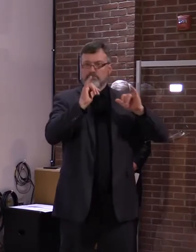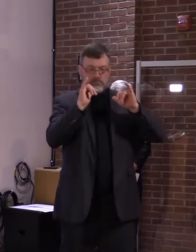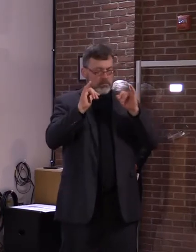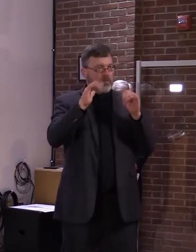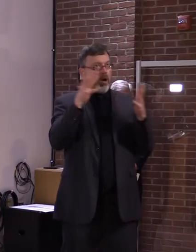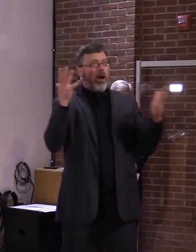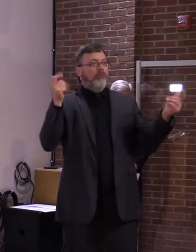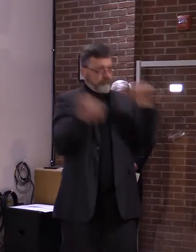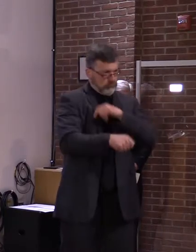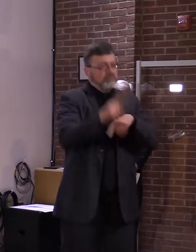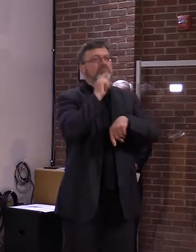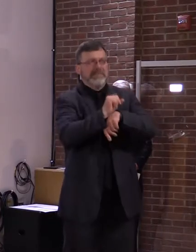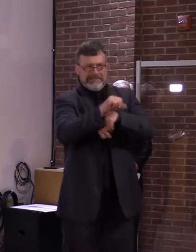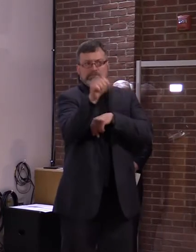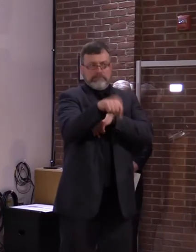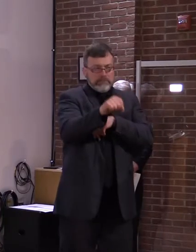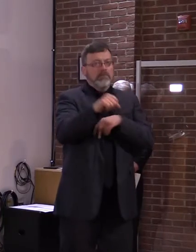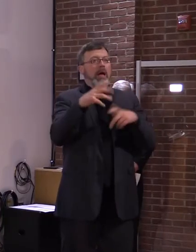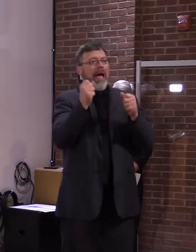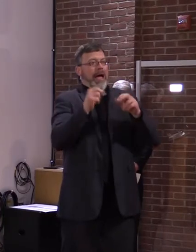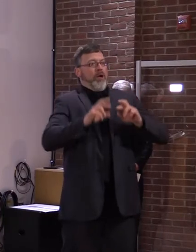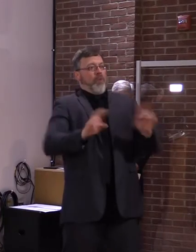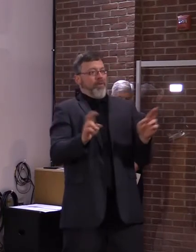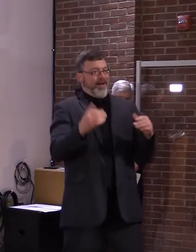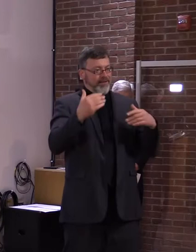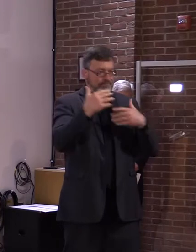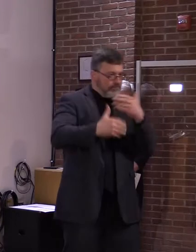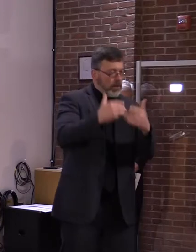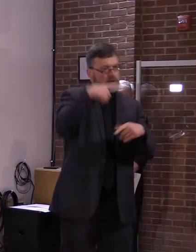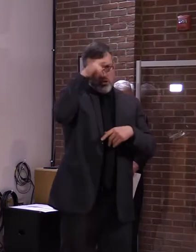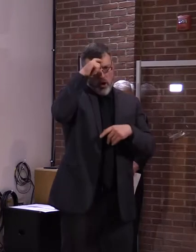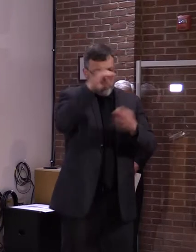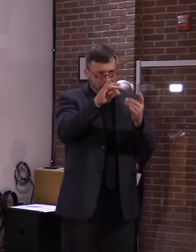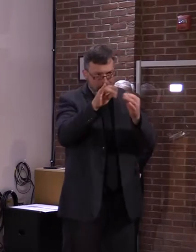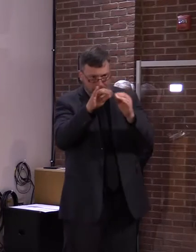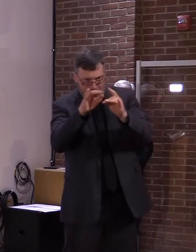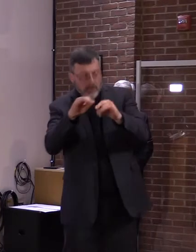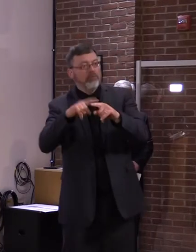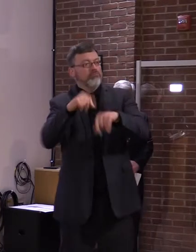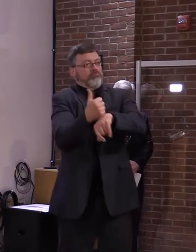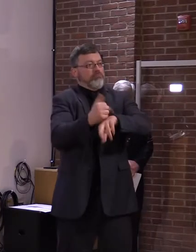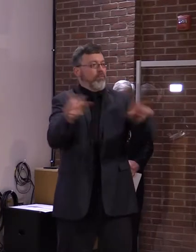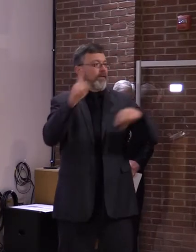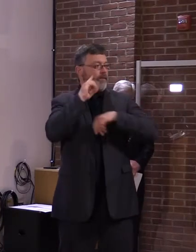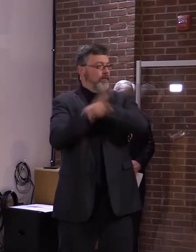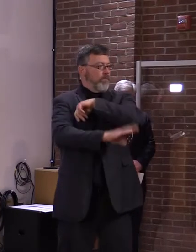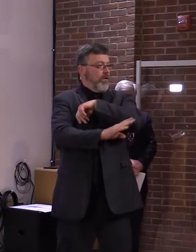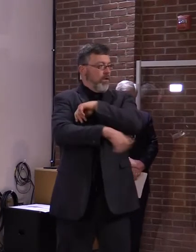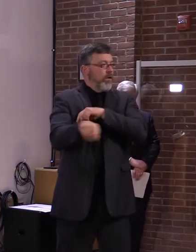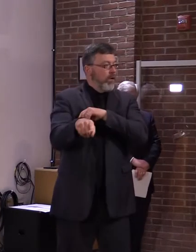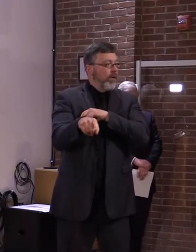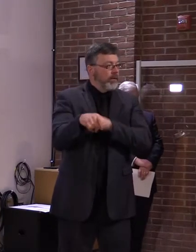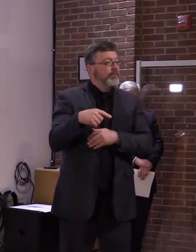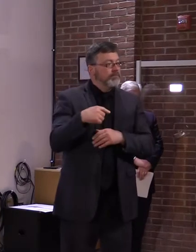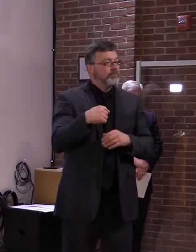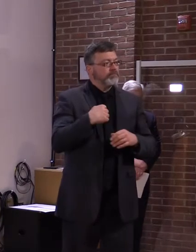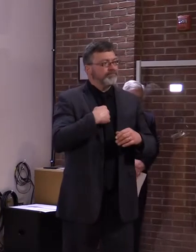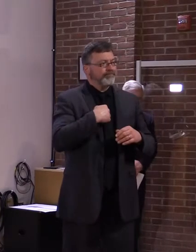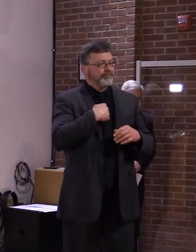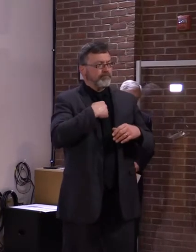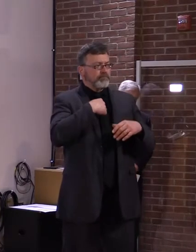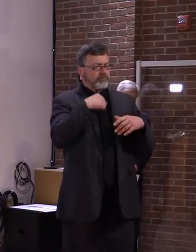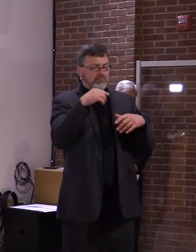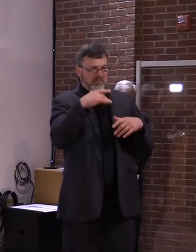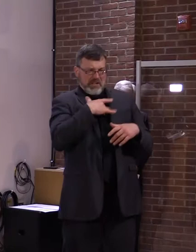We believe it is unlikely any specific mitigation measures will be necessary in schools for the fall. We are confident distancing will not be